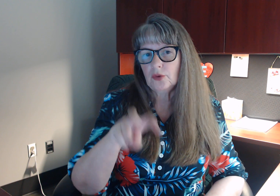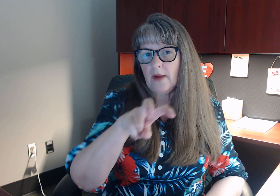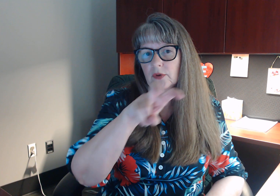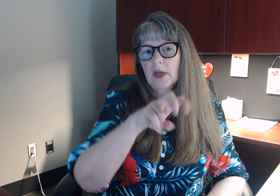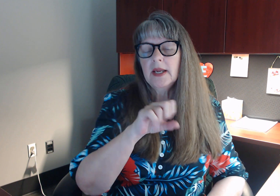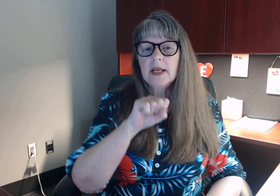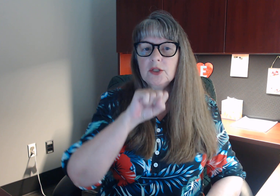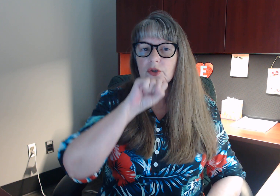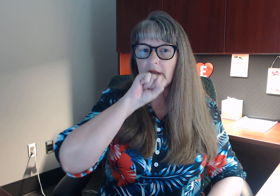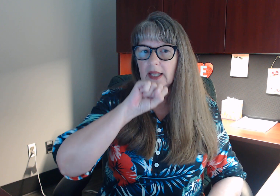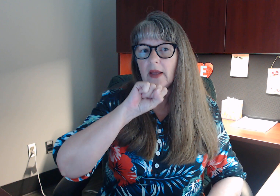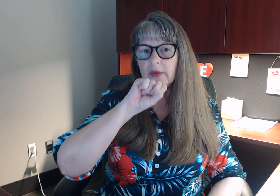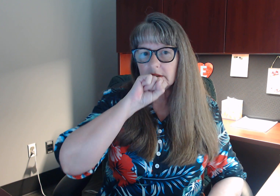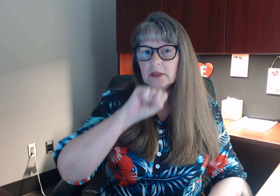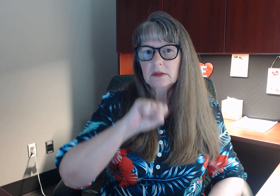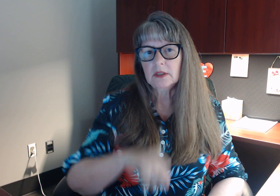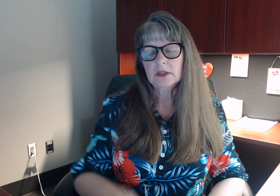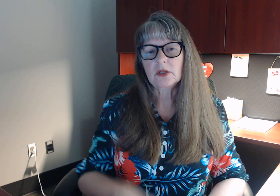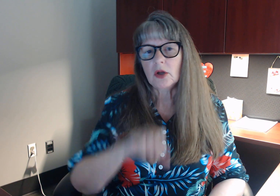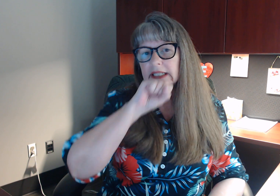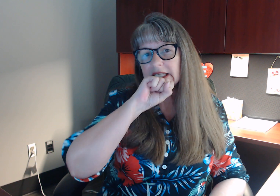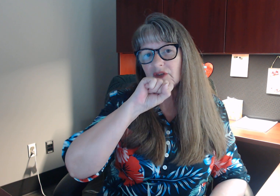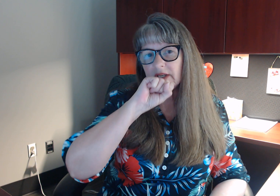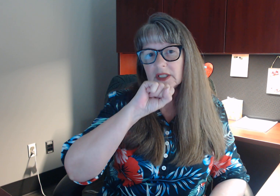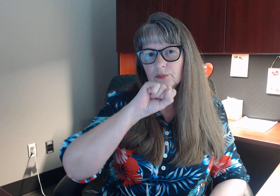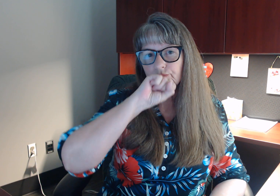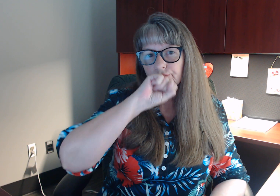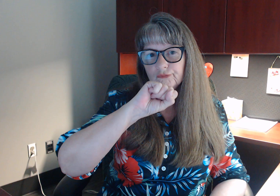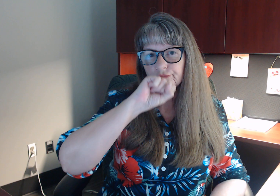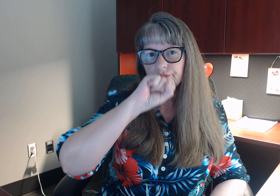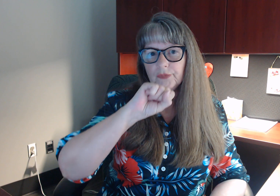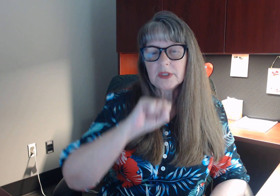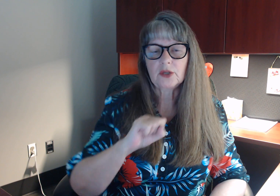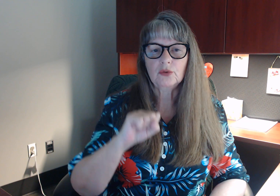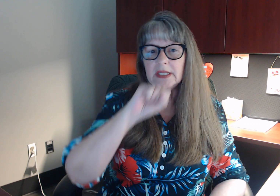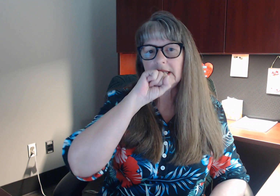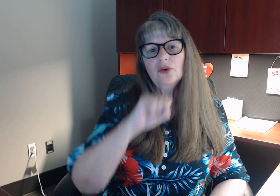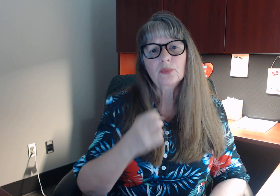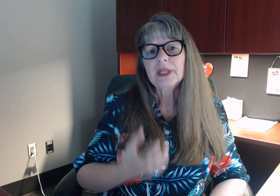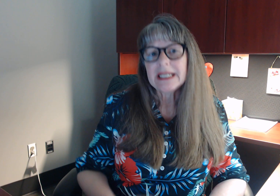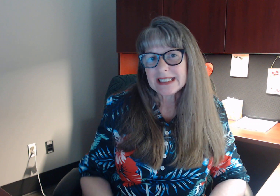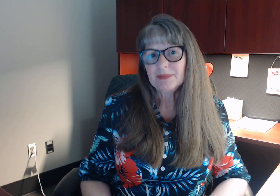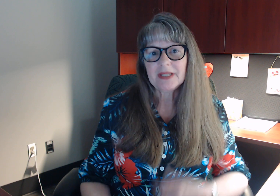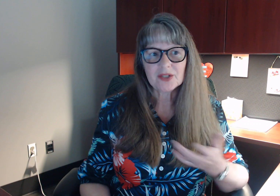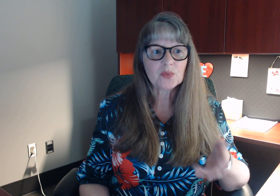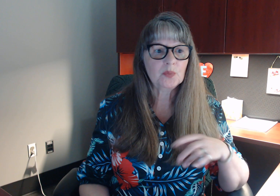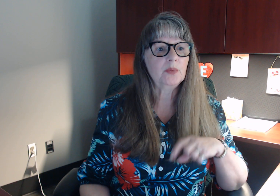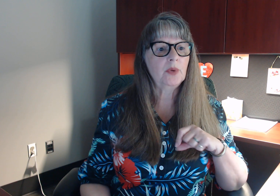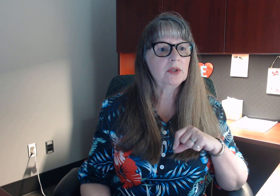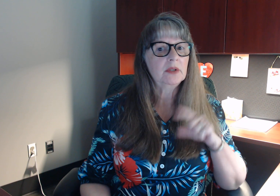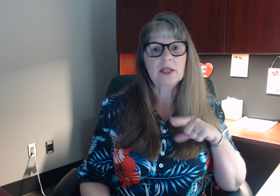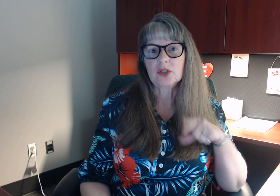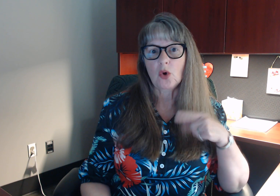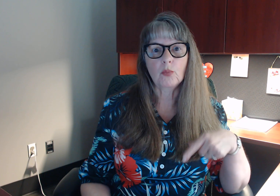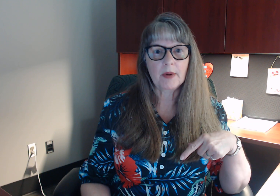travel. It's usually I love it. It's called kiss fist. It's like you're kissing. You don't really kiss it, but that's the whole premise of